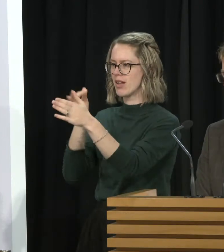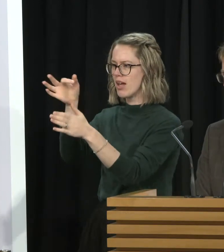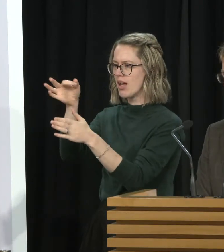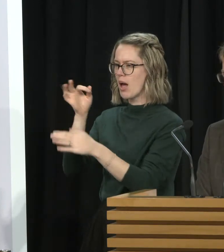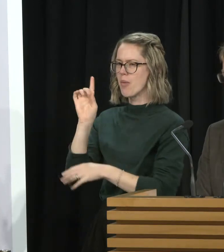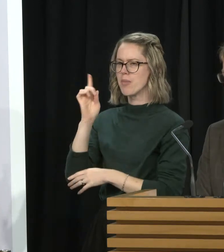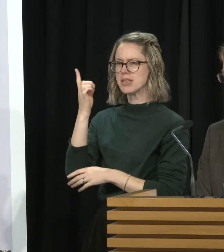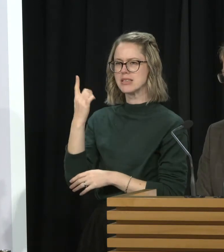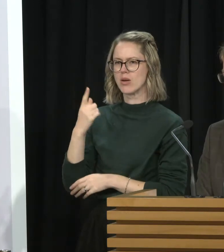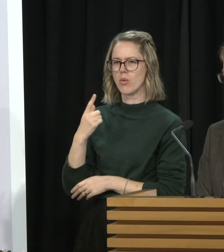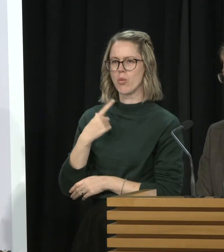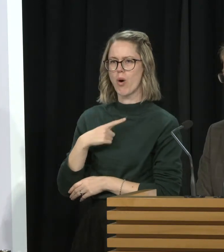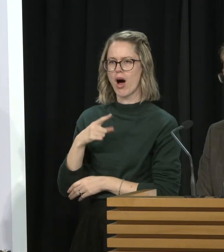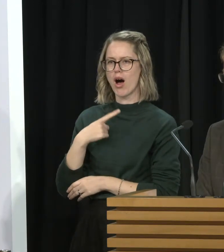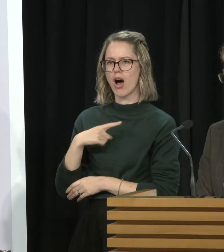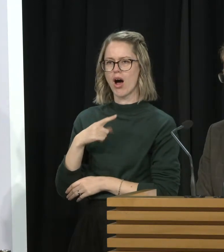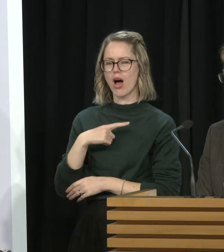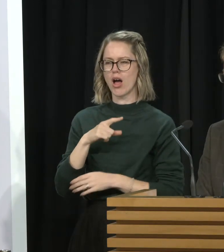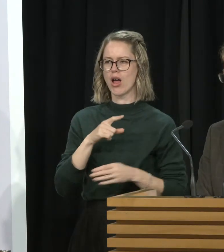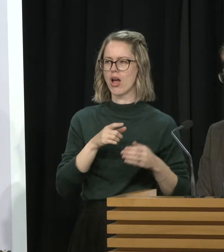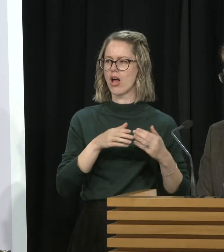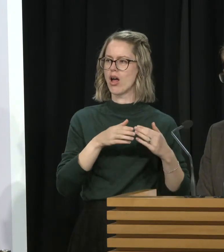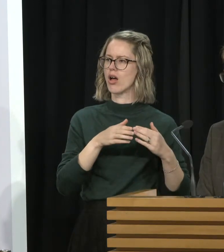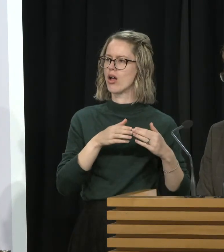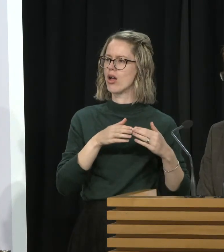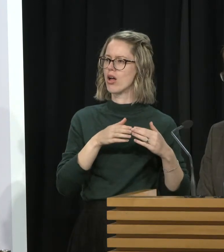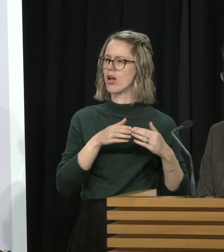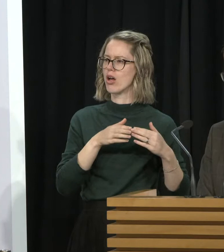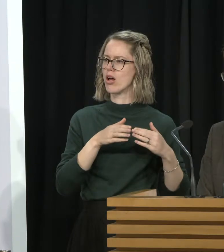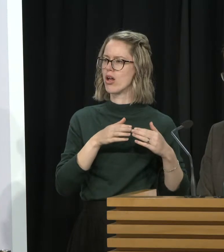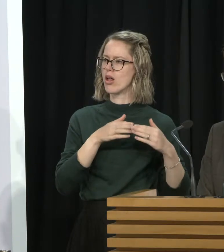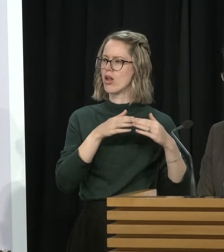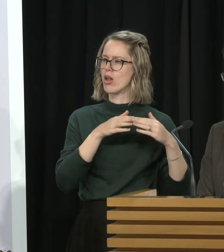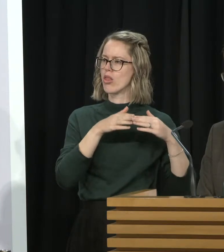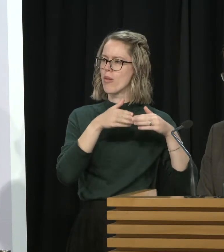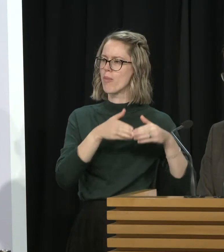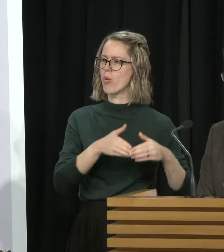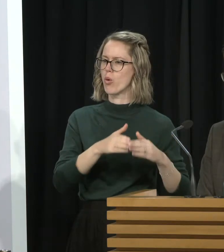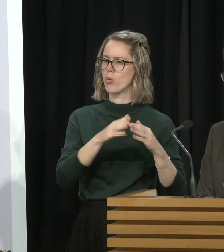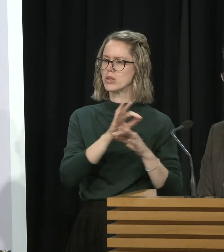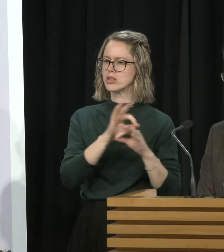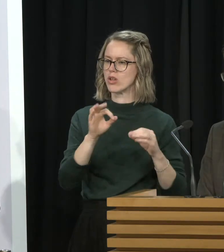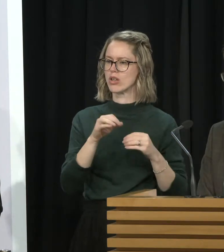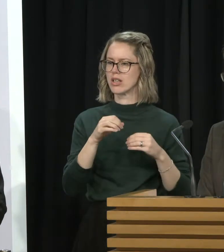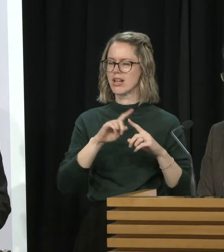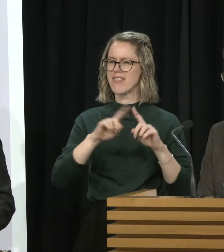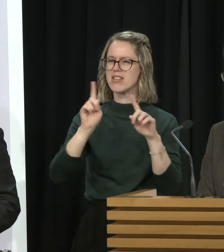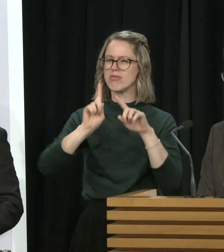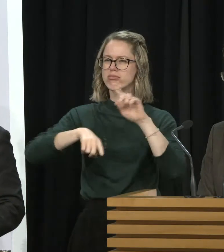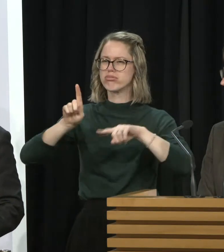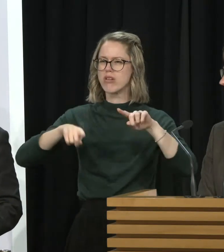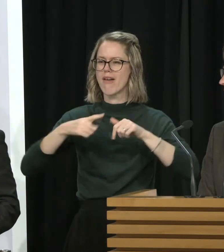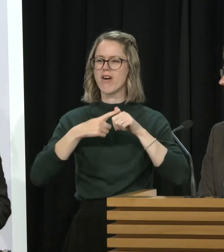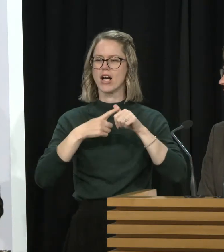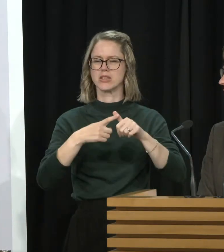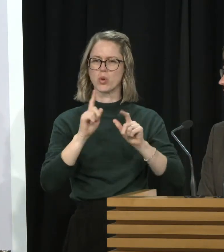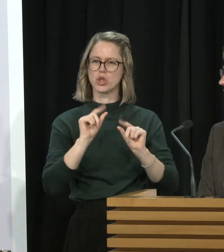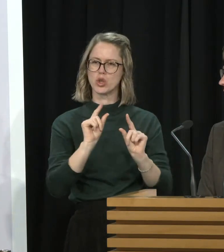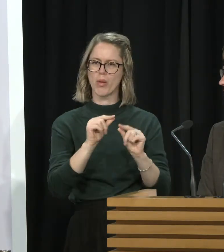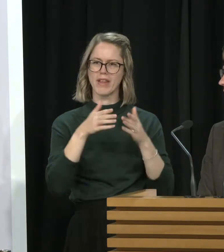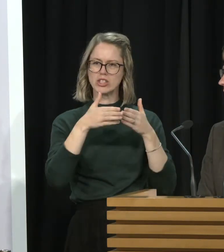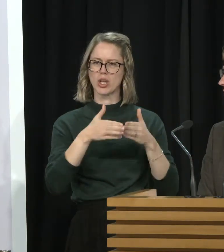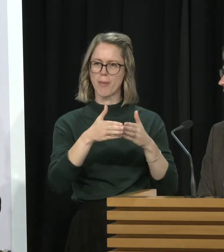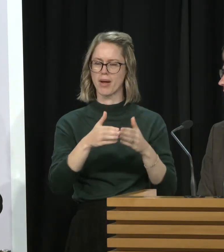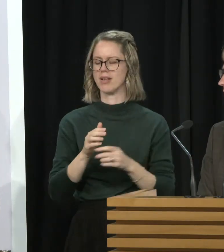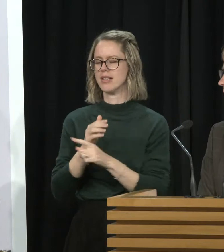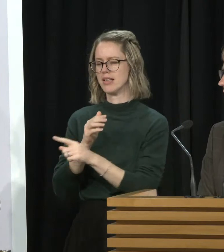as to why the port was given flip-flopping advice on what to do with the ship? I think as the Director General in the Ministry signalled earlier today,